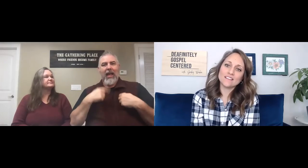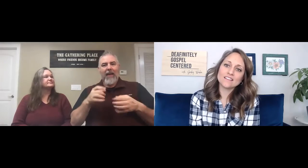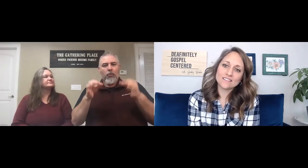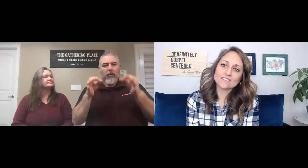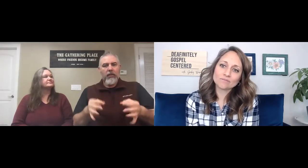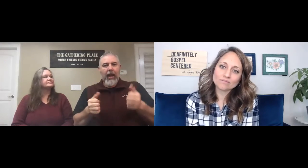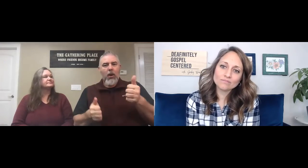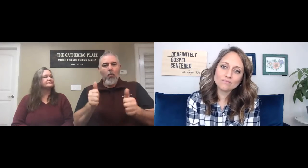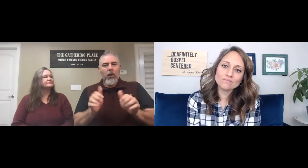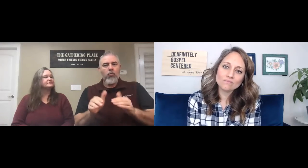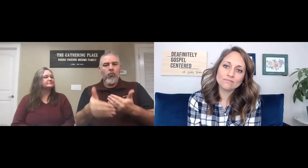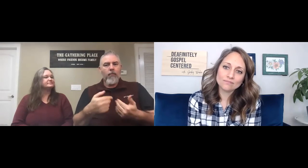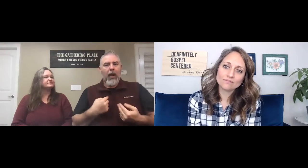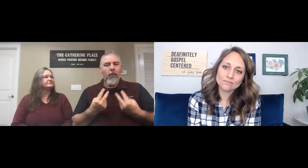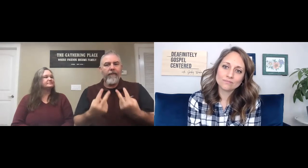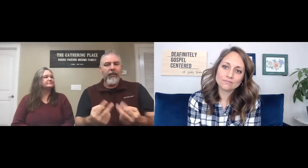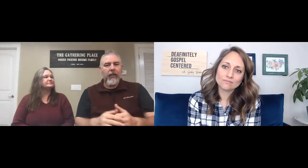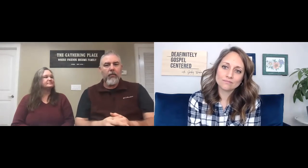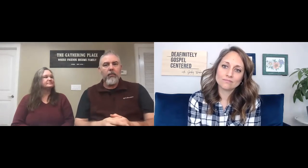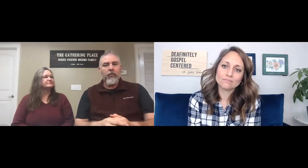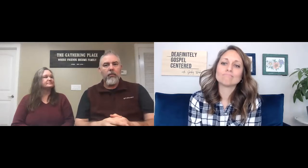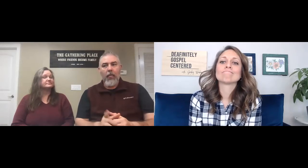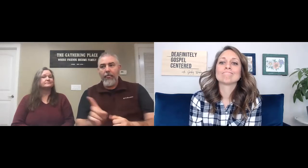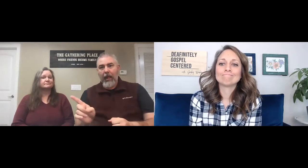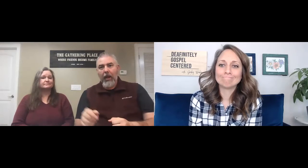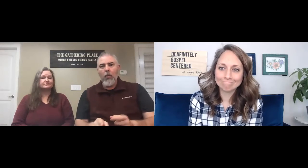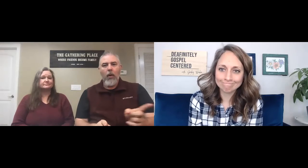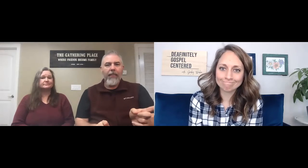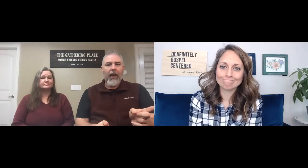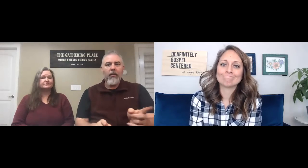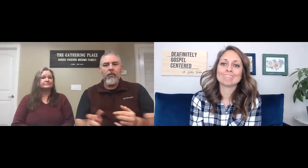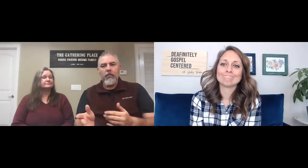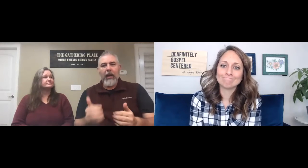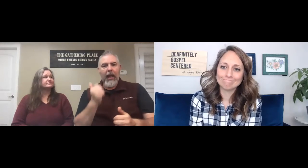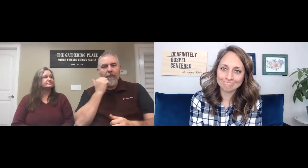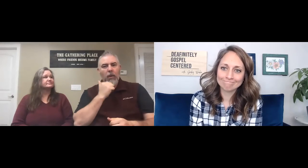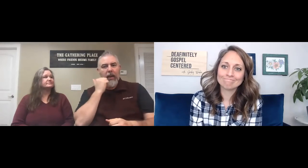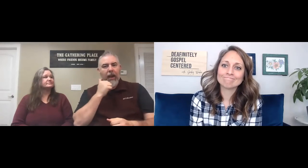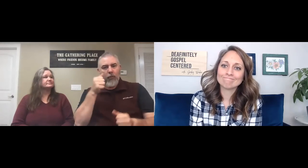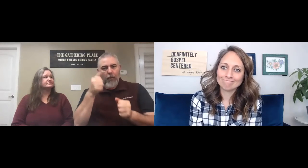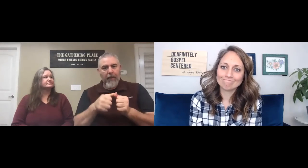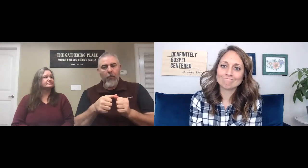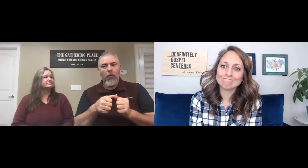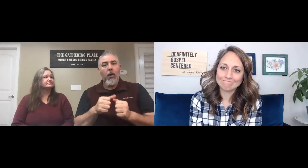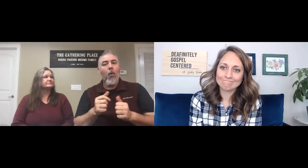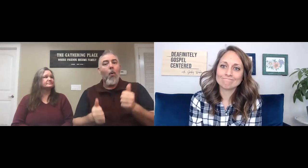Right. I have to decide which room that I want to visit. The positive and negative every day.